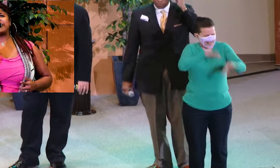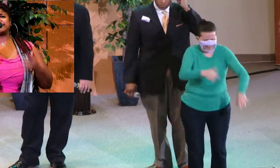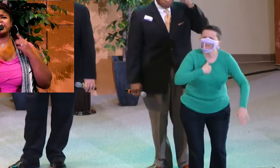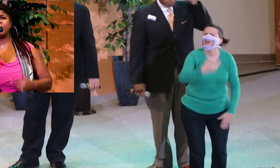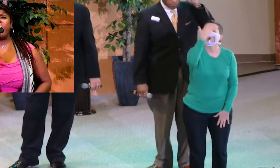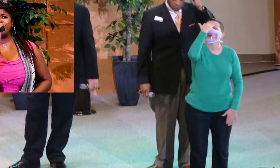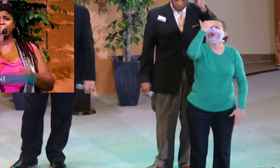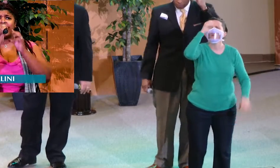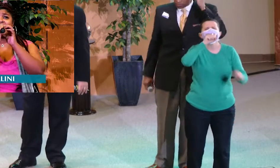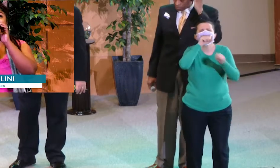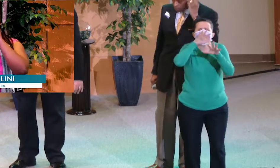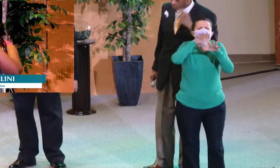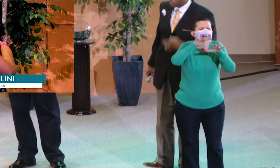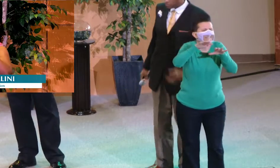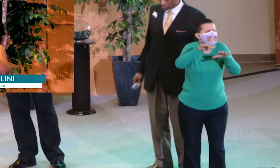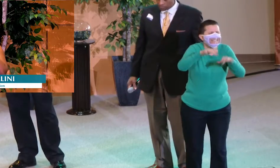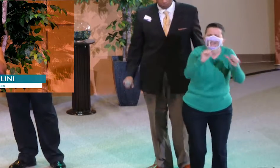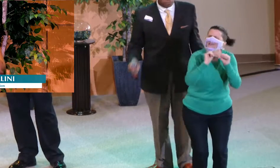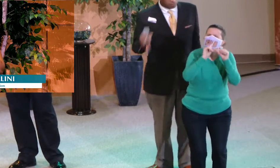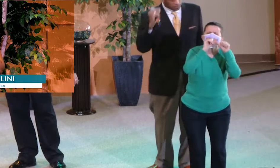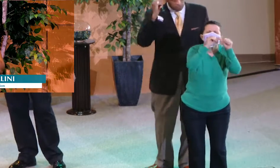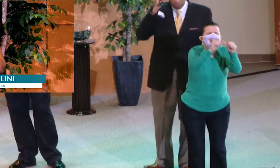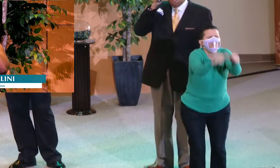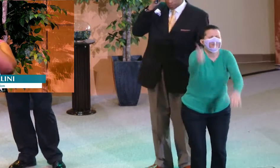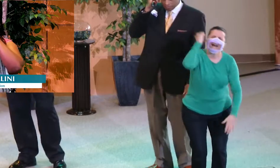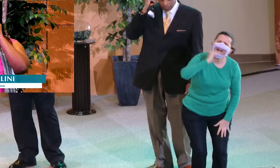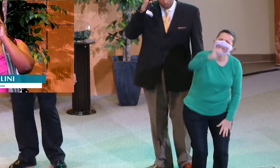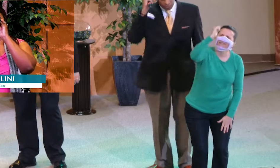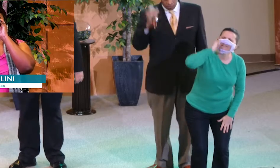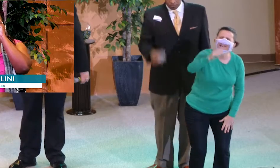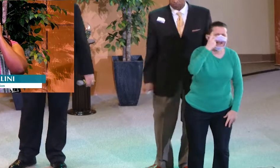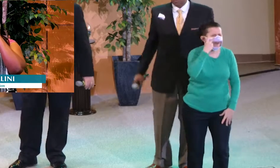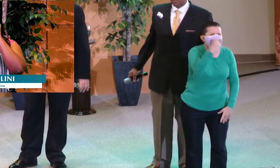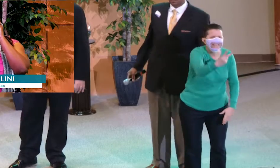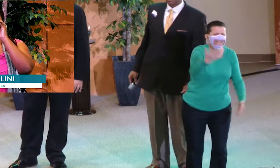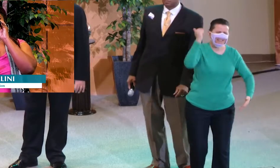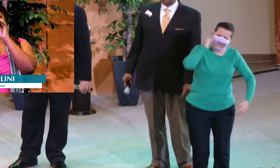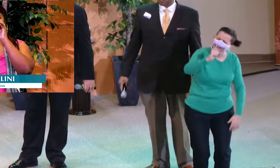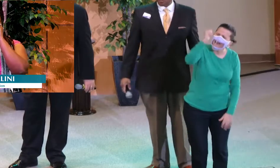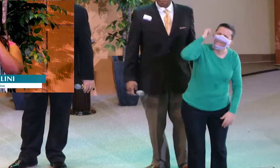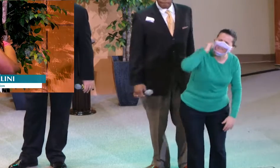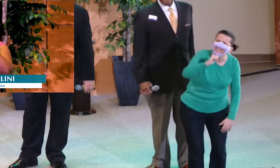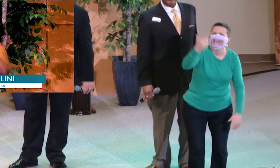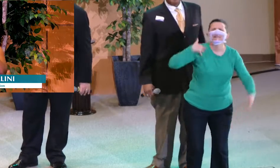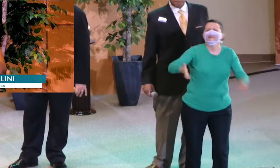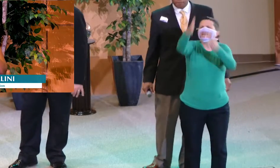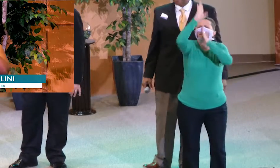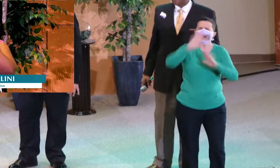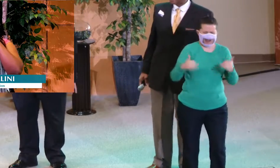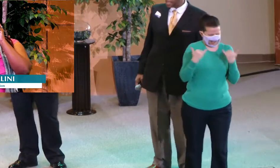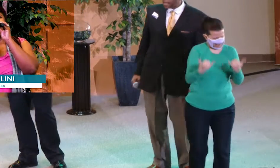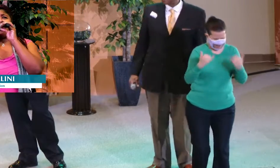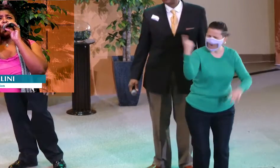my blessings are on the way. I can see it right now, but I stand by faith. God is now and will always be